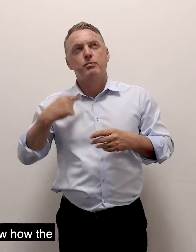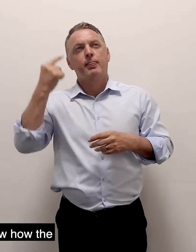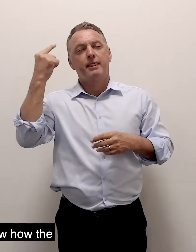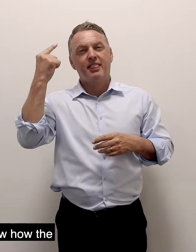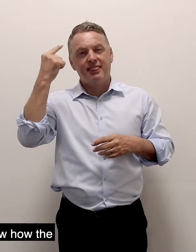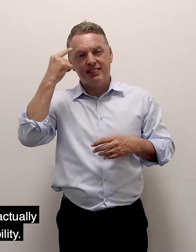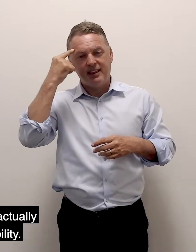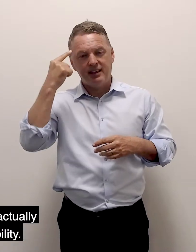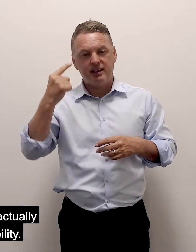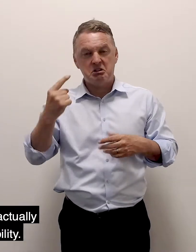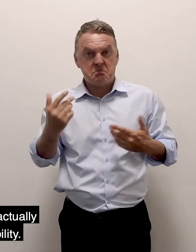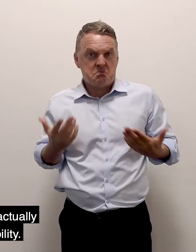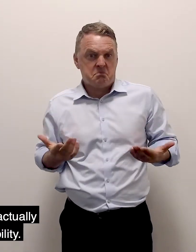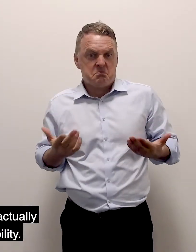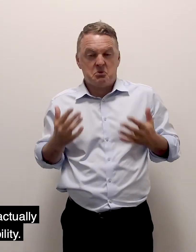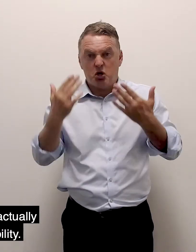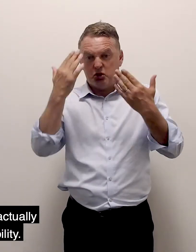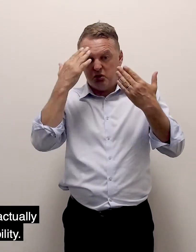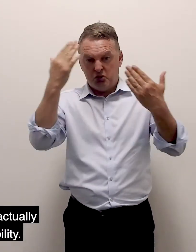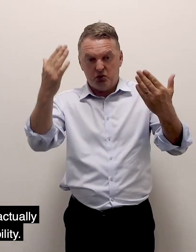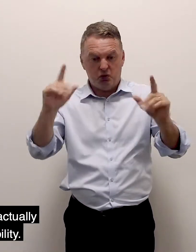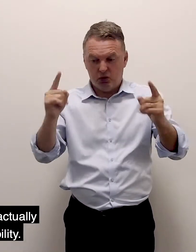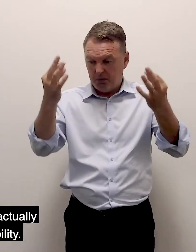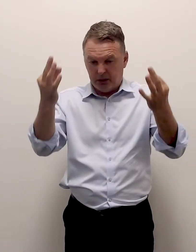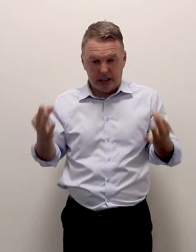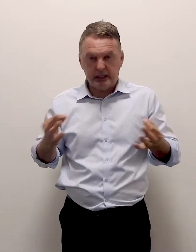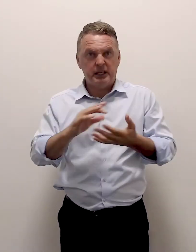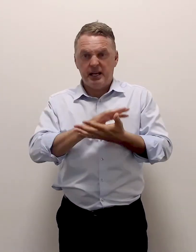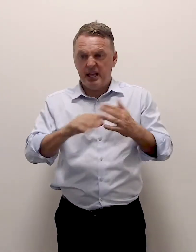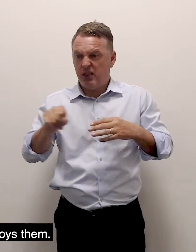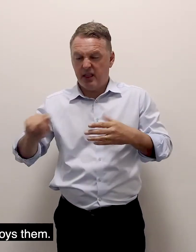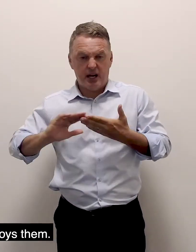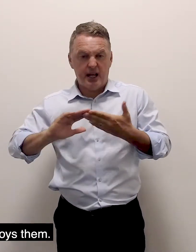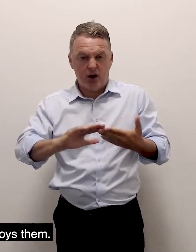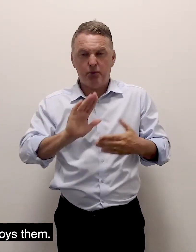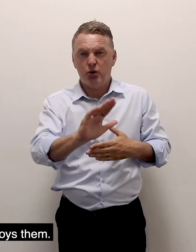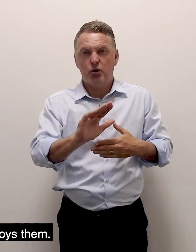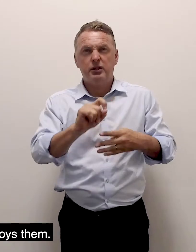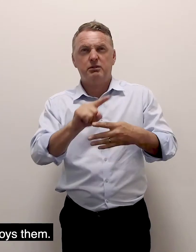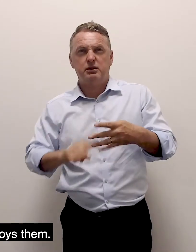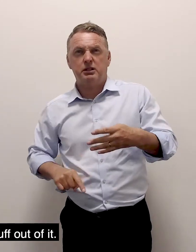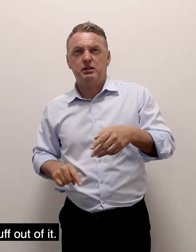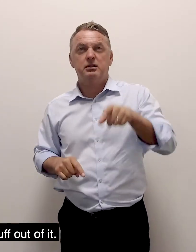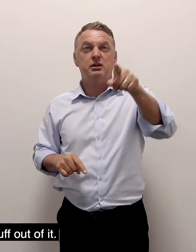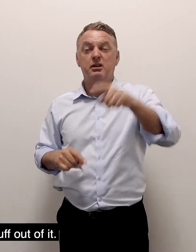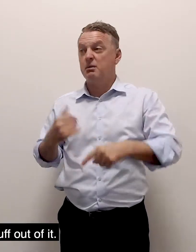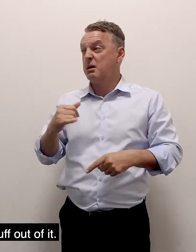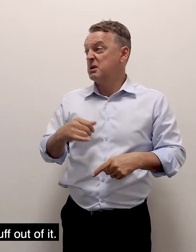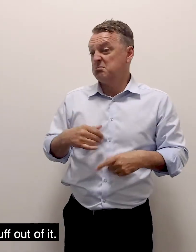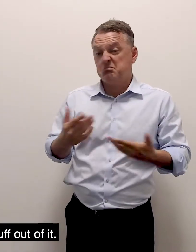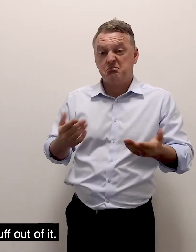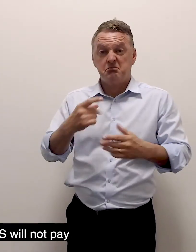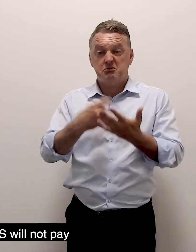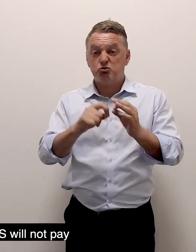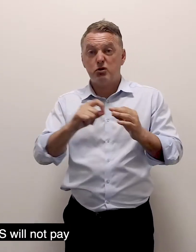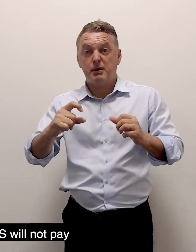We don't know how the Pilates classes are actually helping her disability. Let's say she just enjoys them, she gets some good stuff